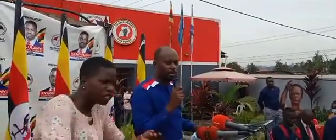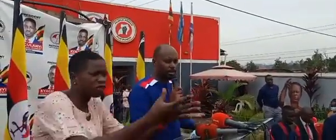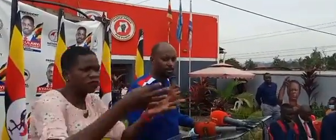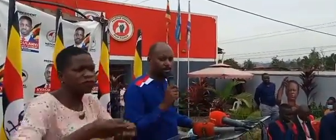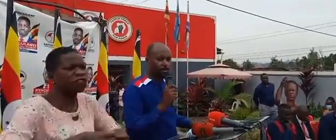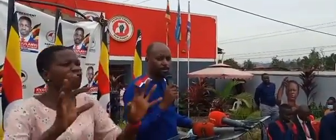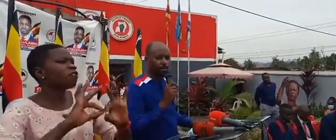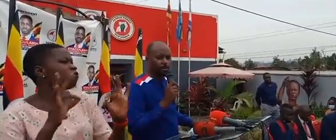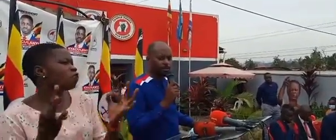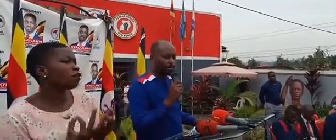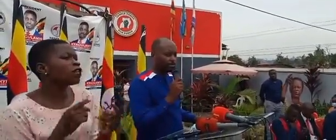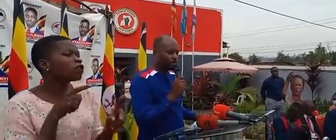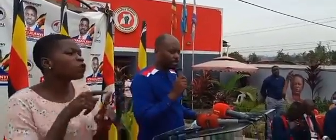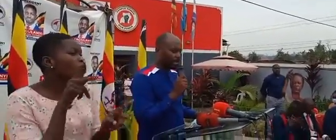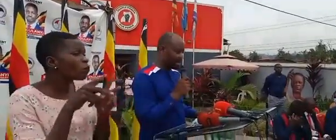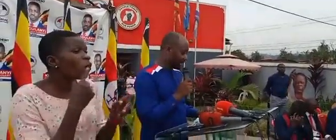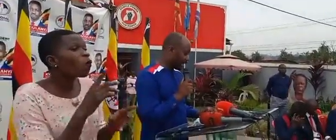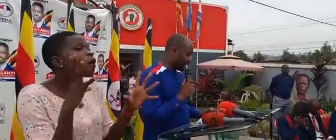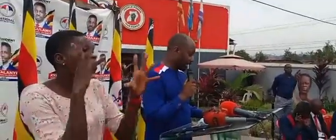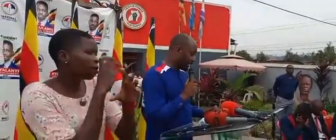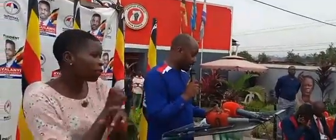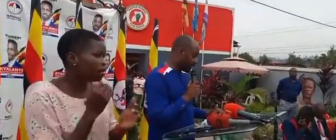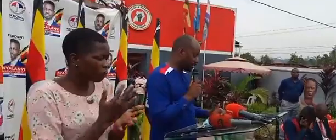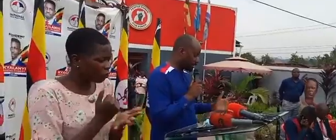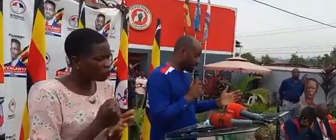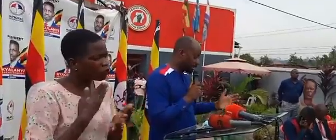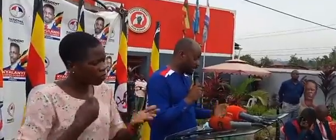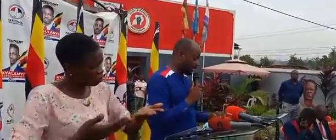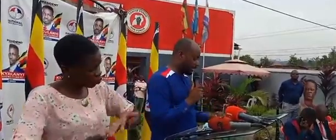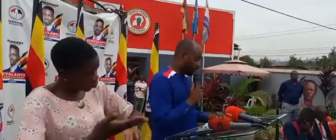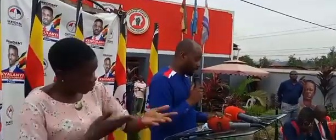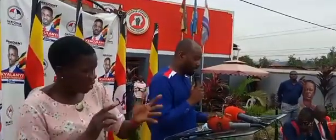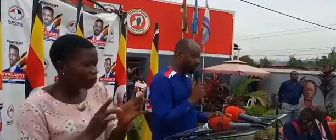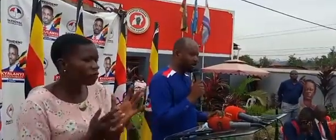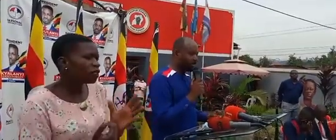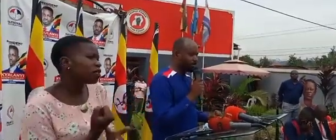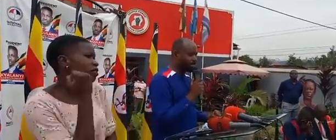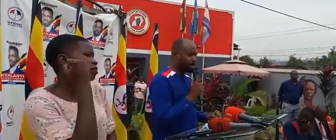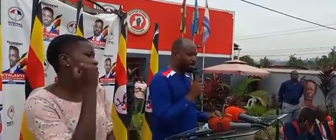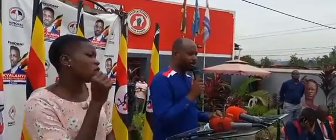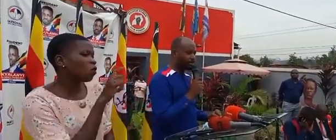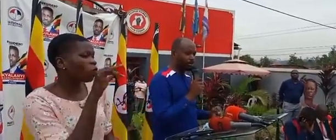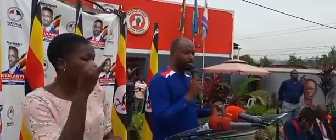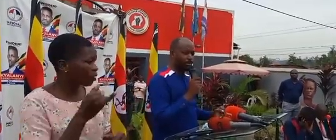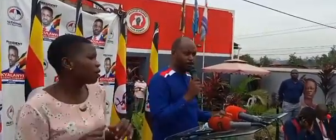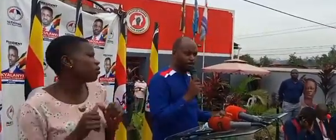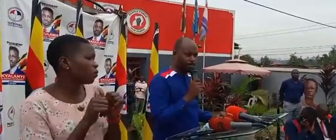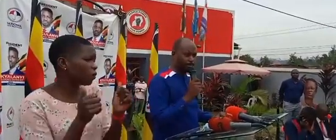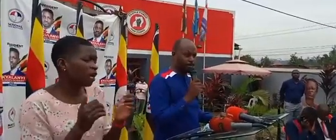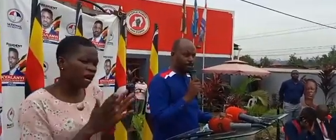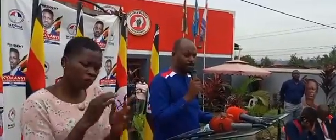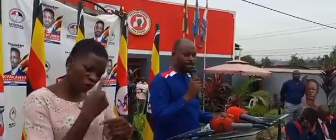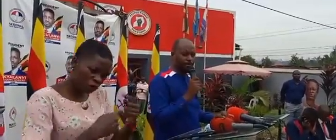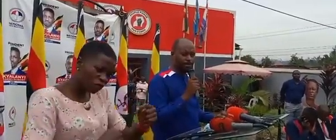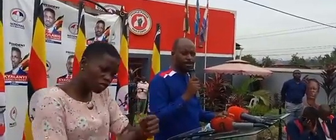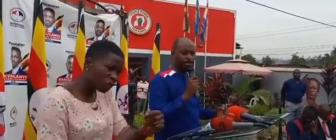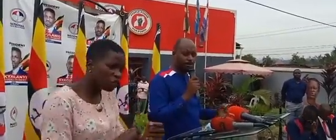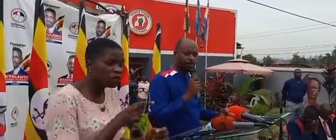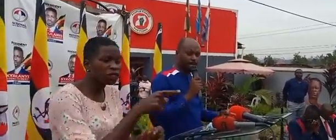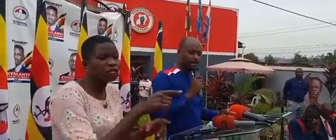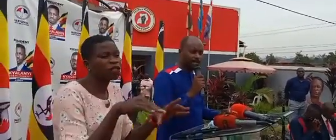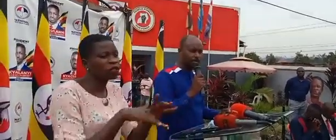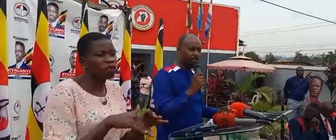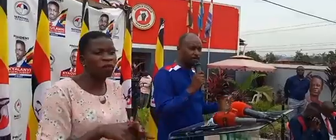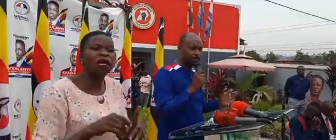of our missing people so that we share this Easter weekend with them and continue to support them. But I appreciate